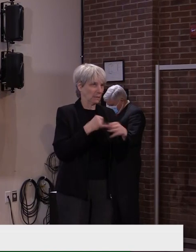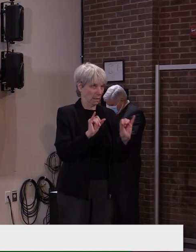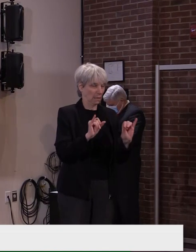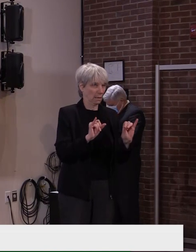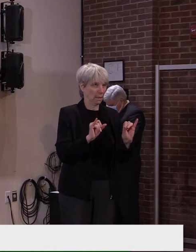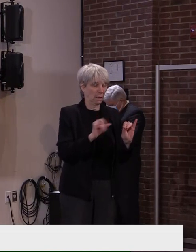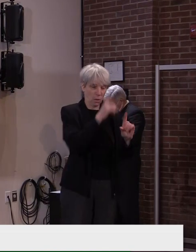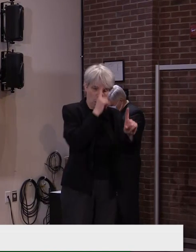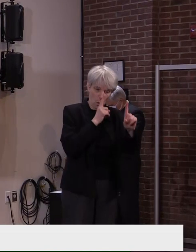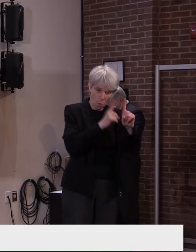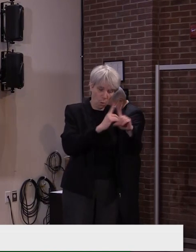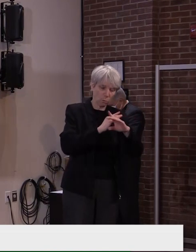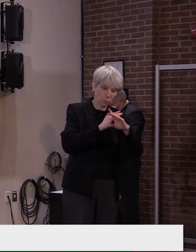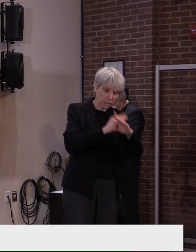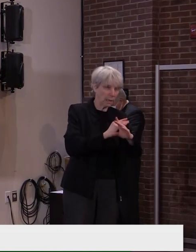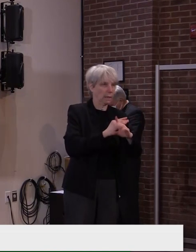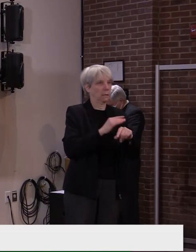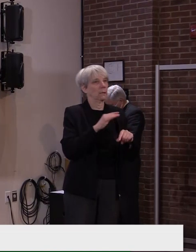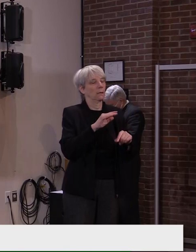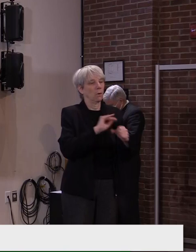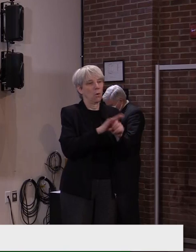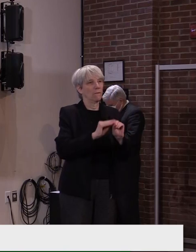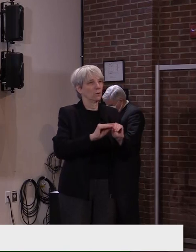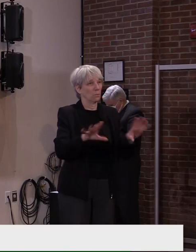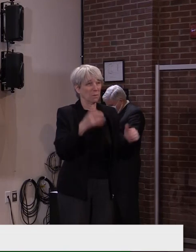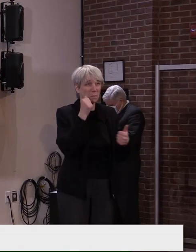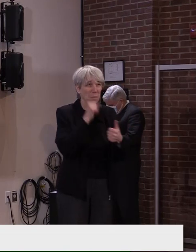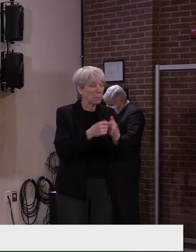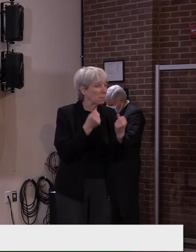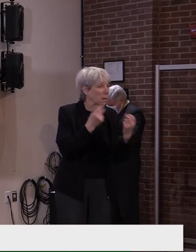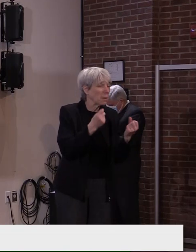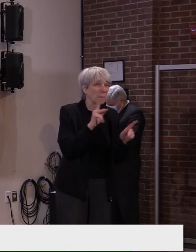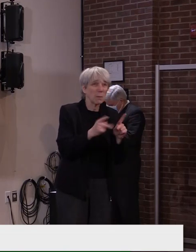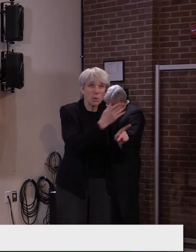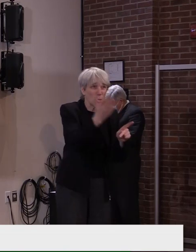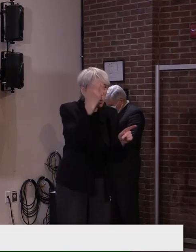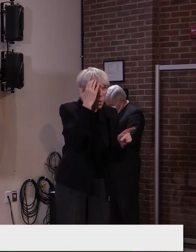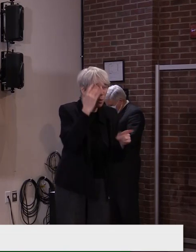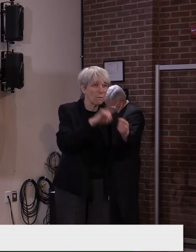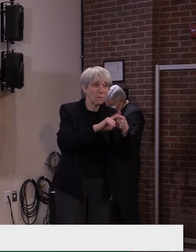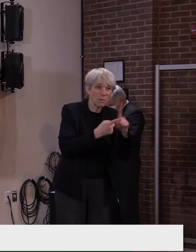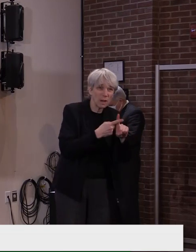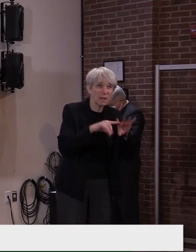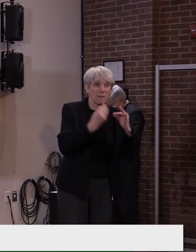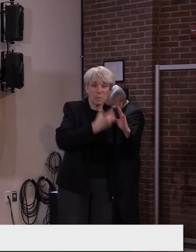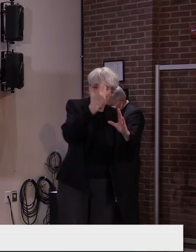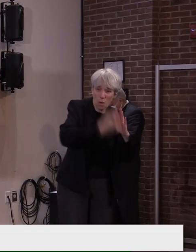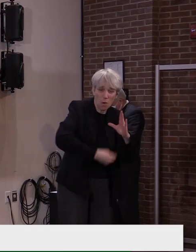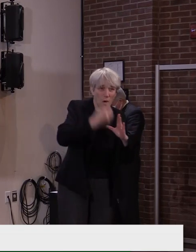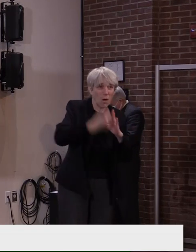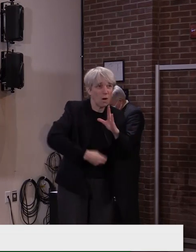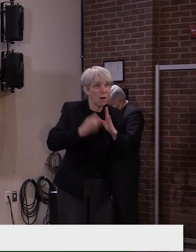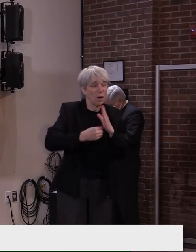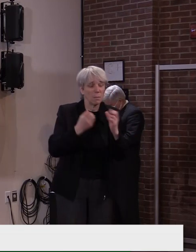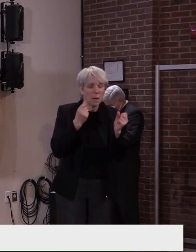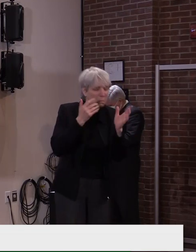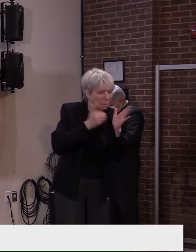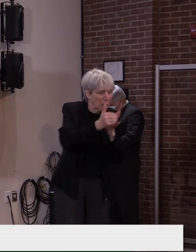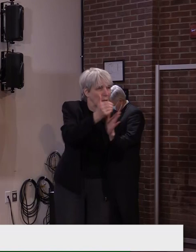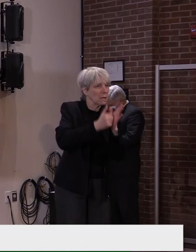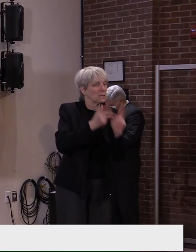which has taken the lives of friends, family, neighbors, and millions of people around the world, and changed the lives of millions